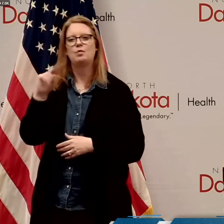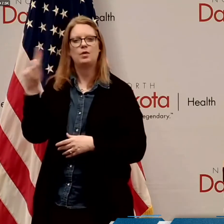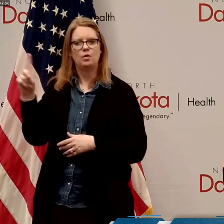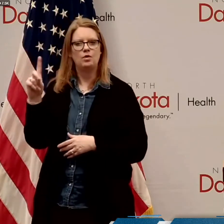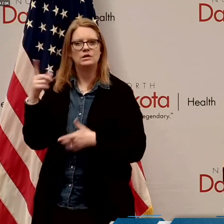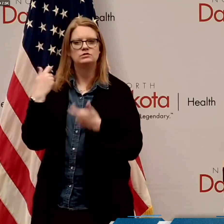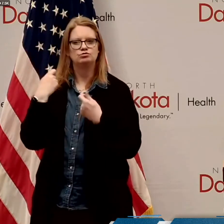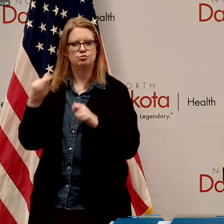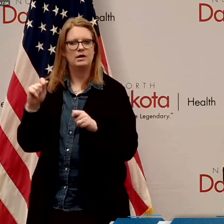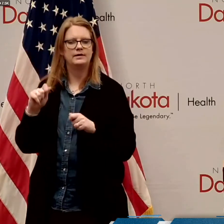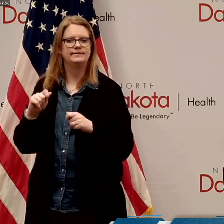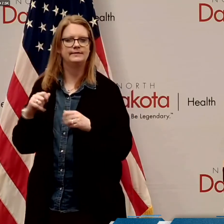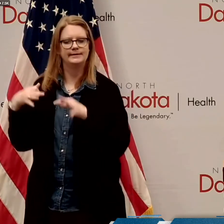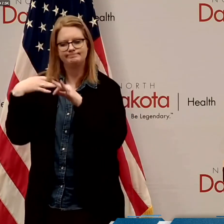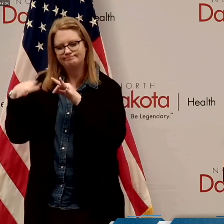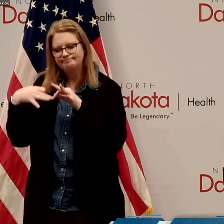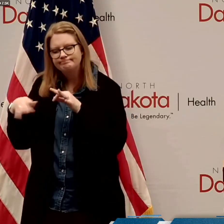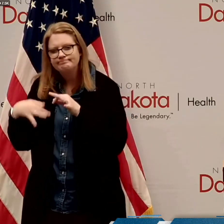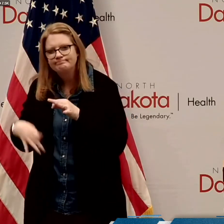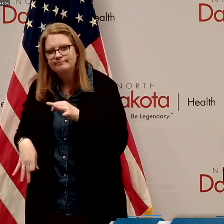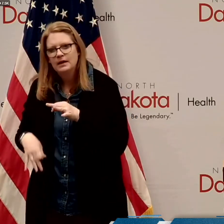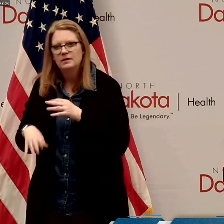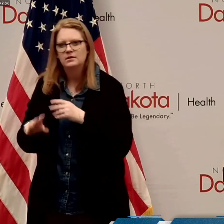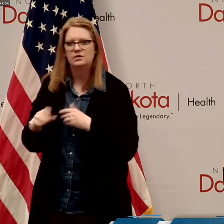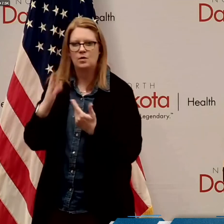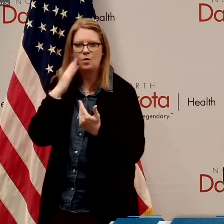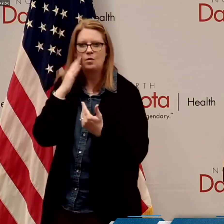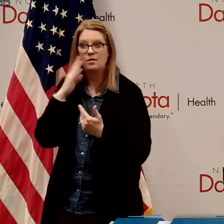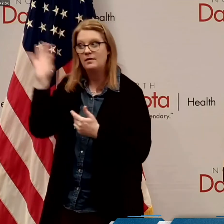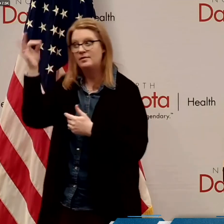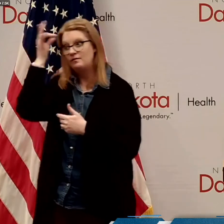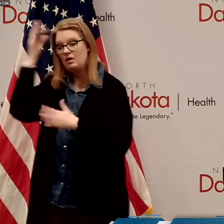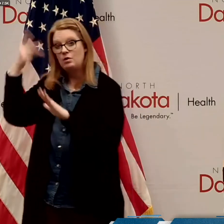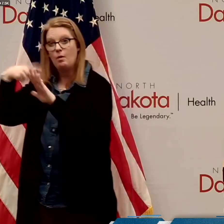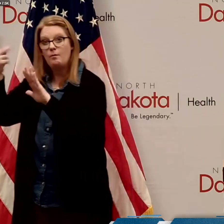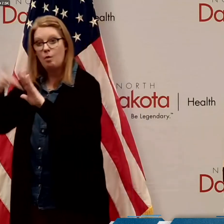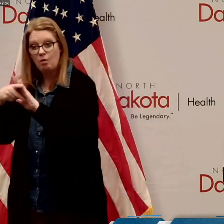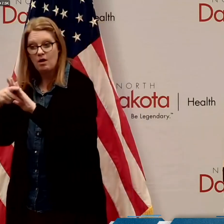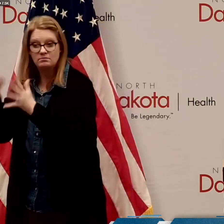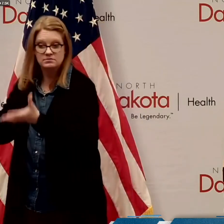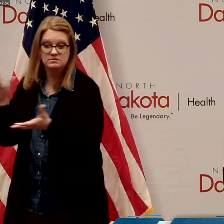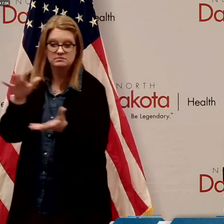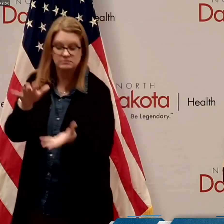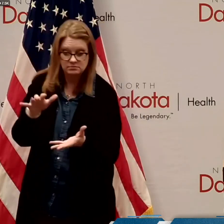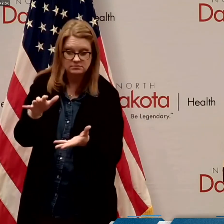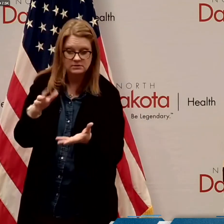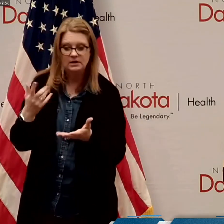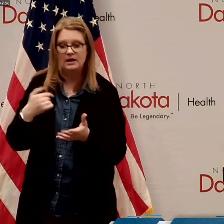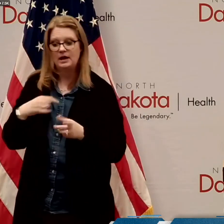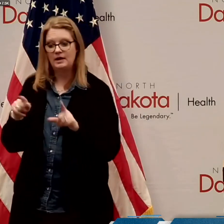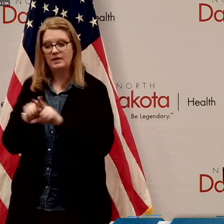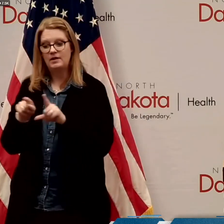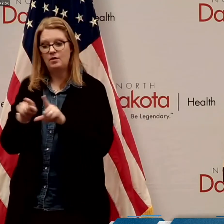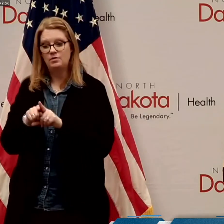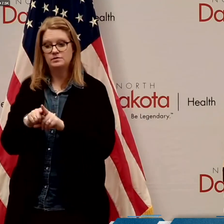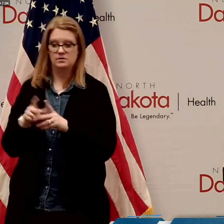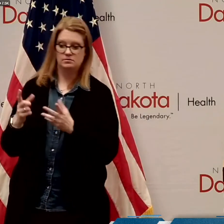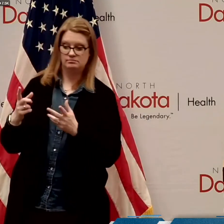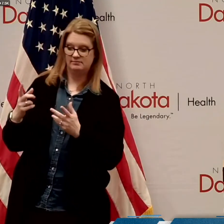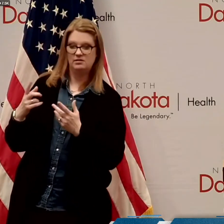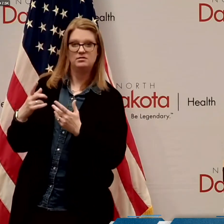the gaps between the federal programs as they become more clear. That clarity of the federal program is